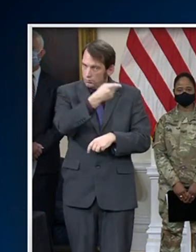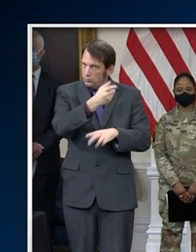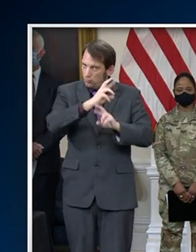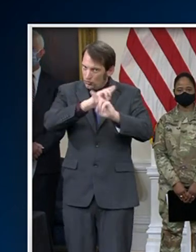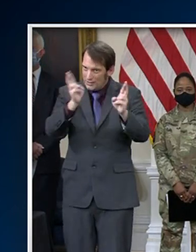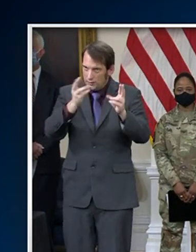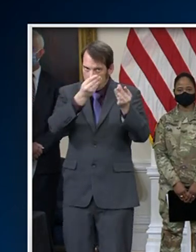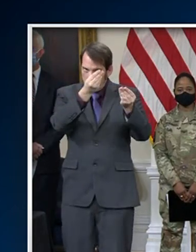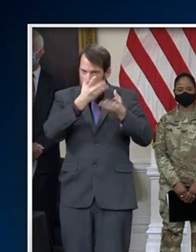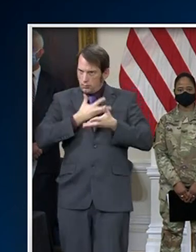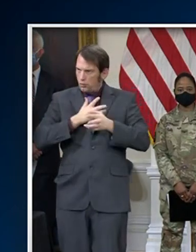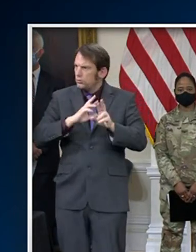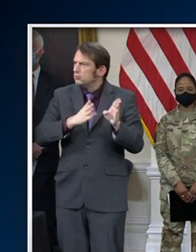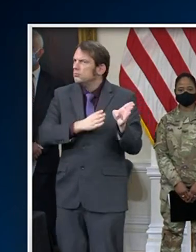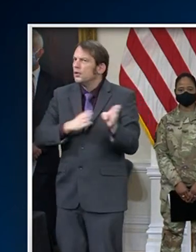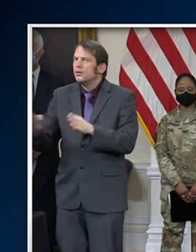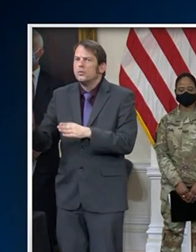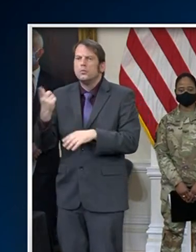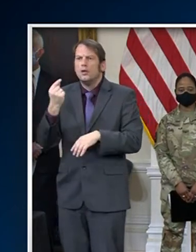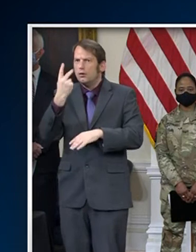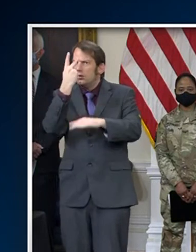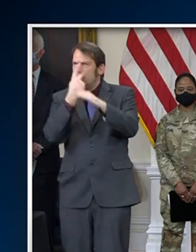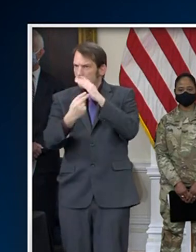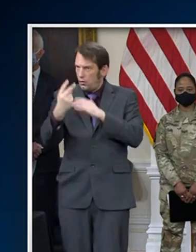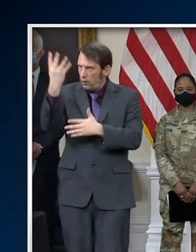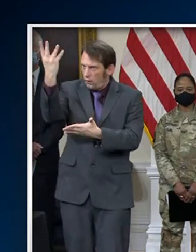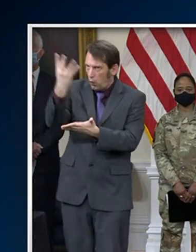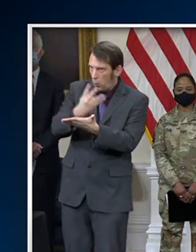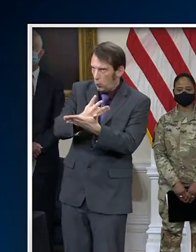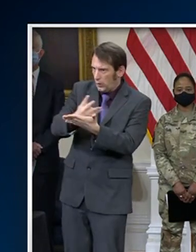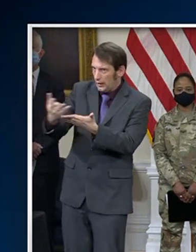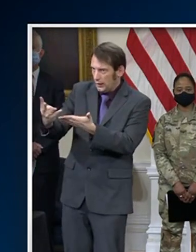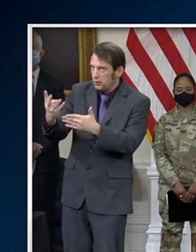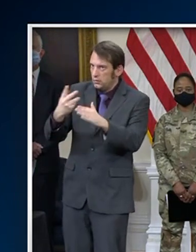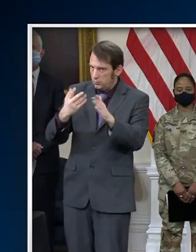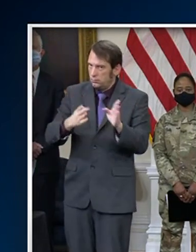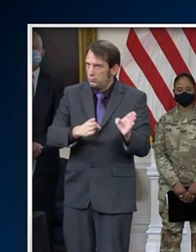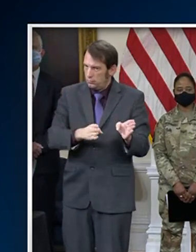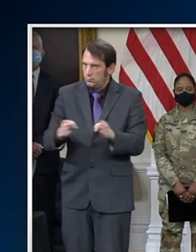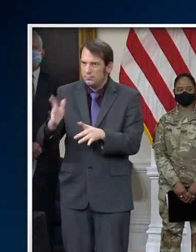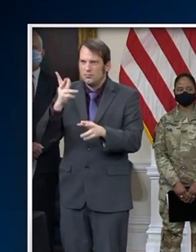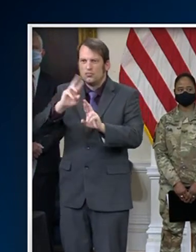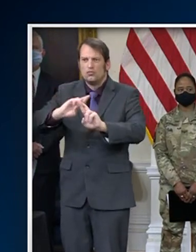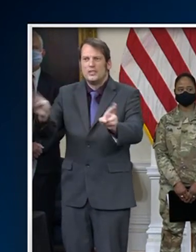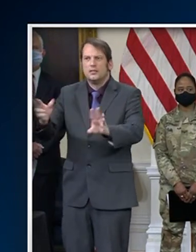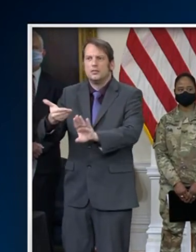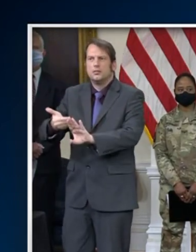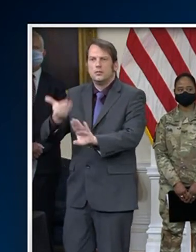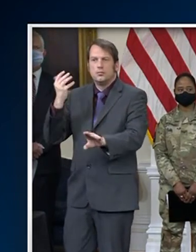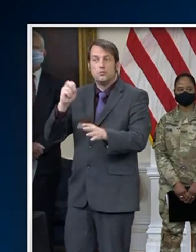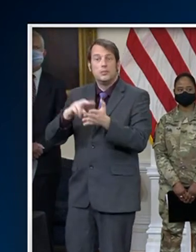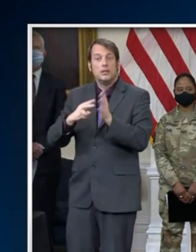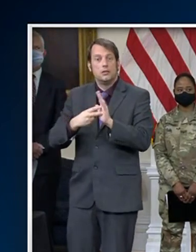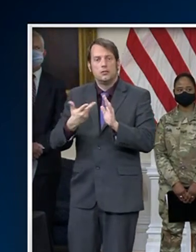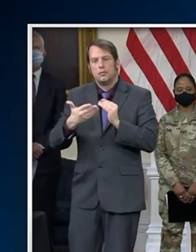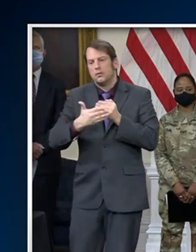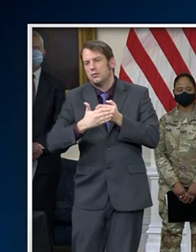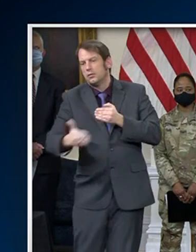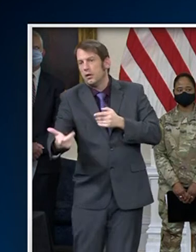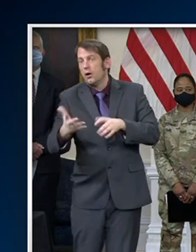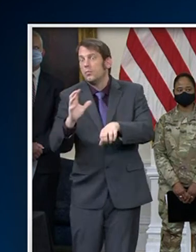projections so that they can plan ahead and can open up more appointments for their